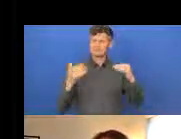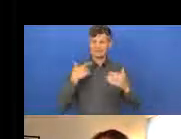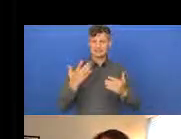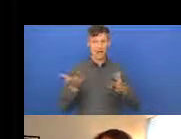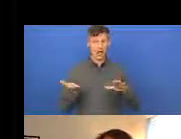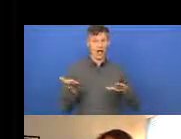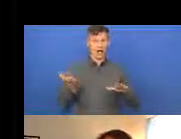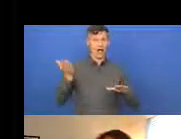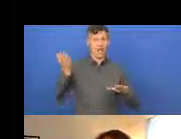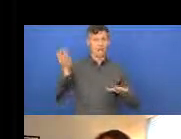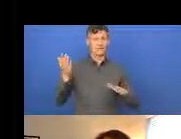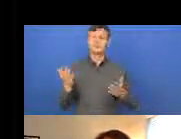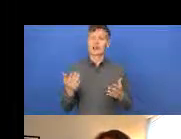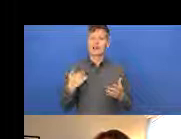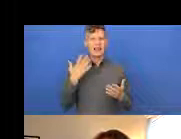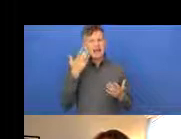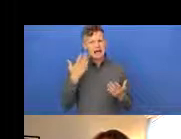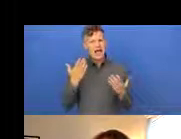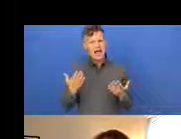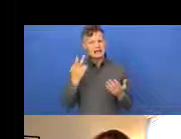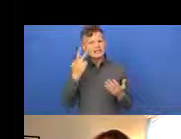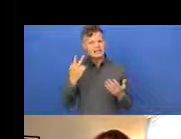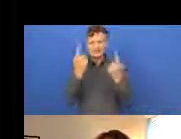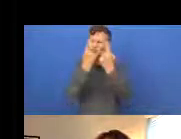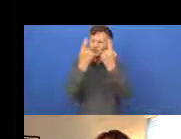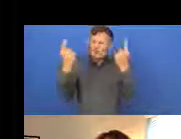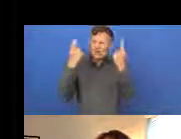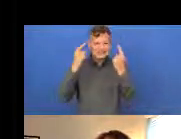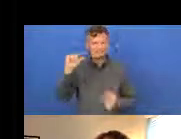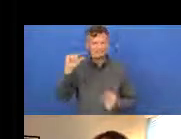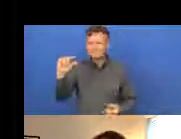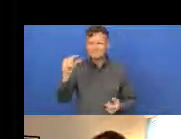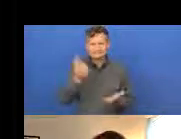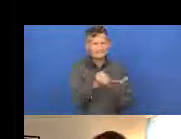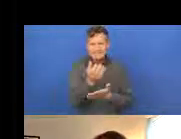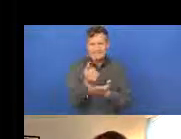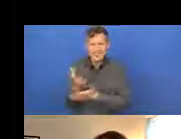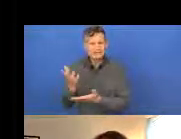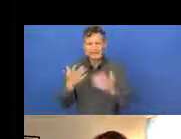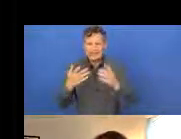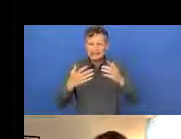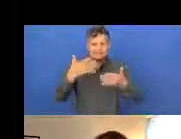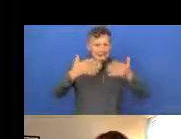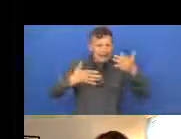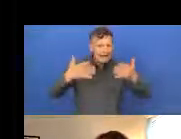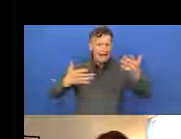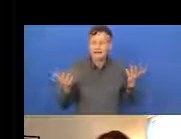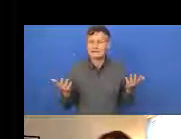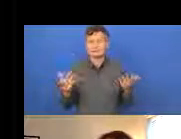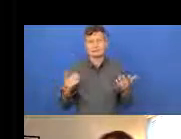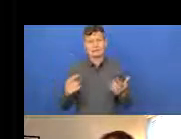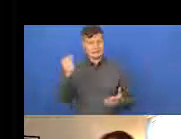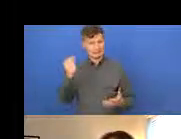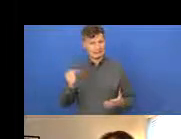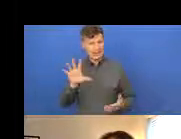comparative data on learners in higher education, learners with disabilities. University students in our focus groups in South Africa,